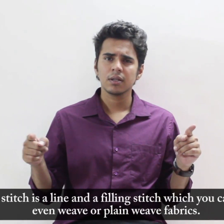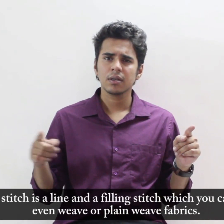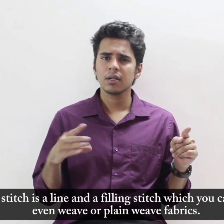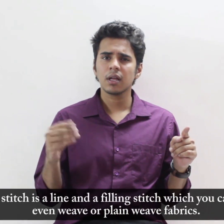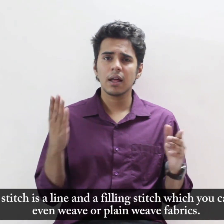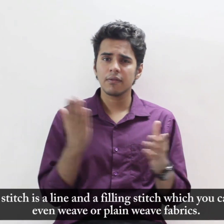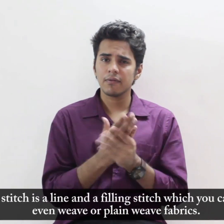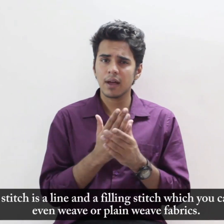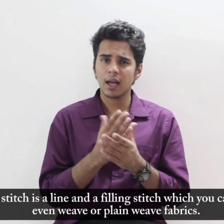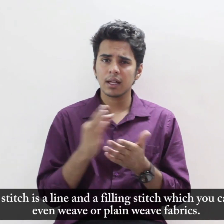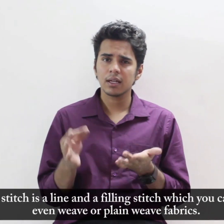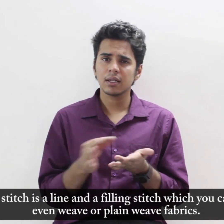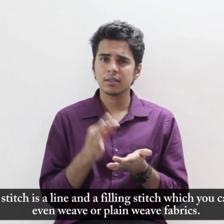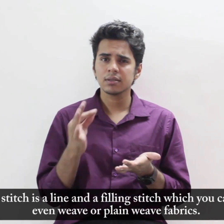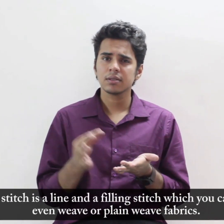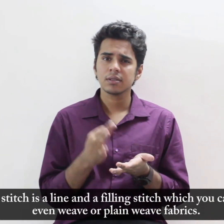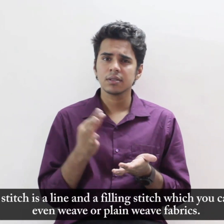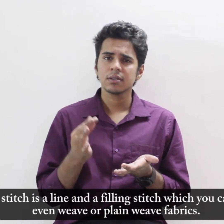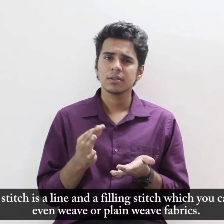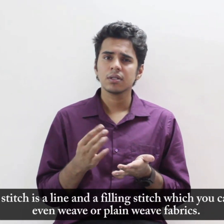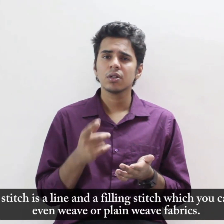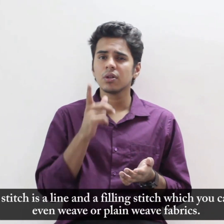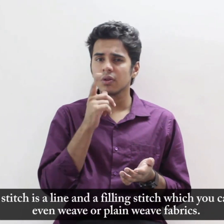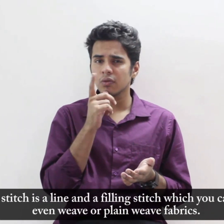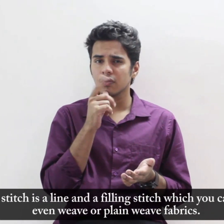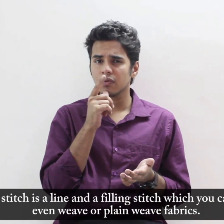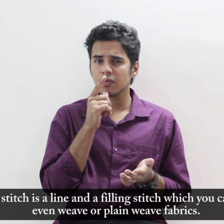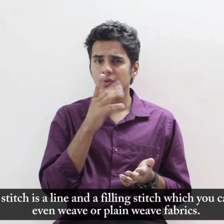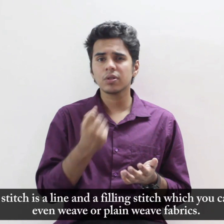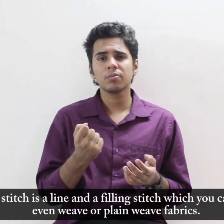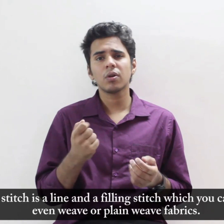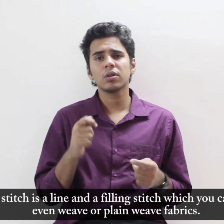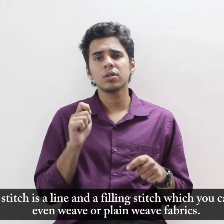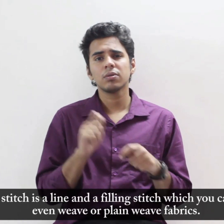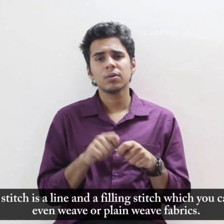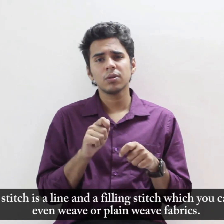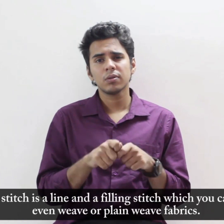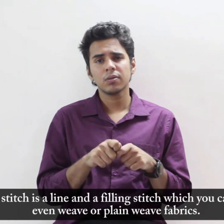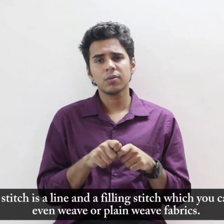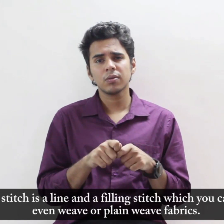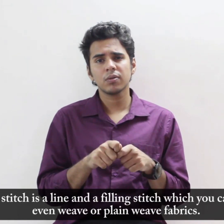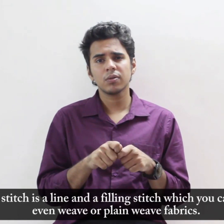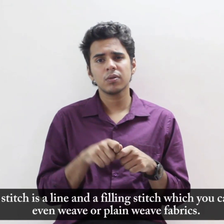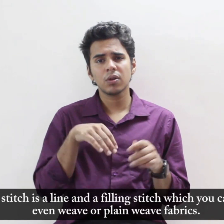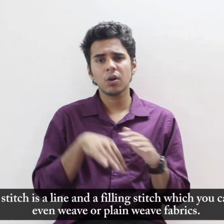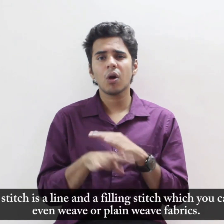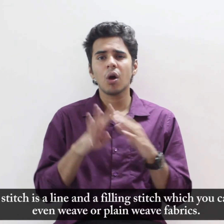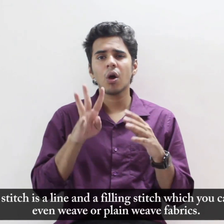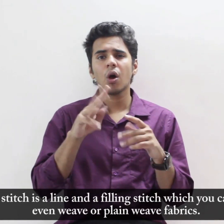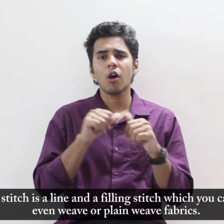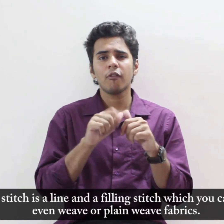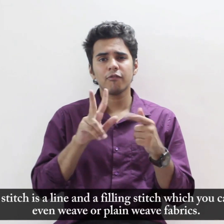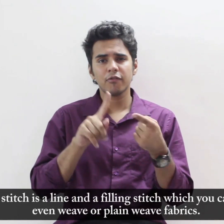Chevron stitch is a line and a filling stitch which you can work on even weave or plain weave fabrics.